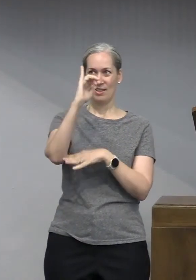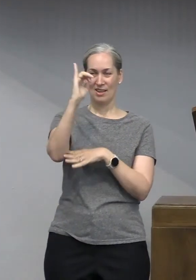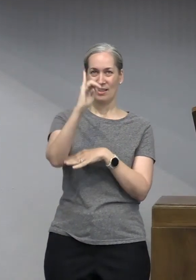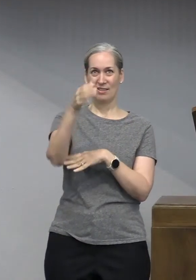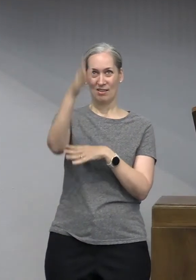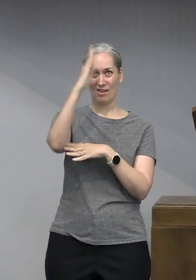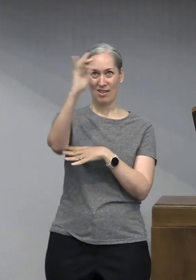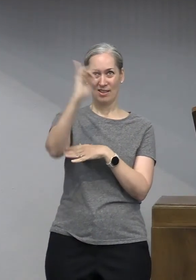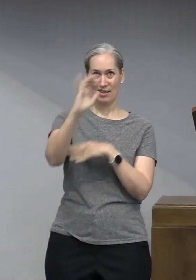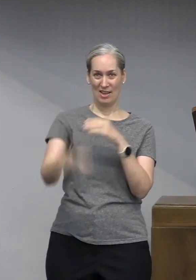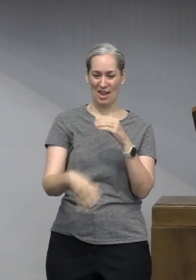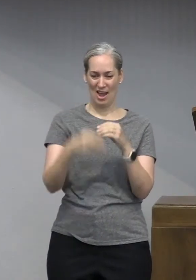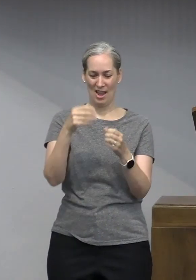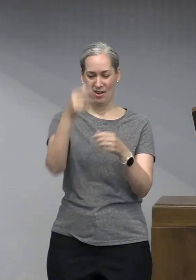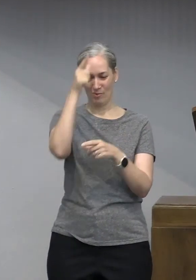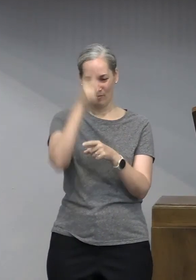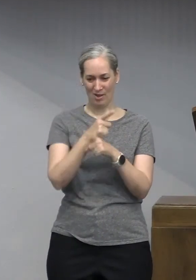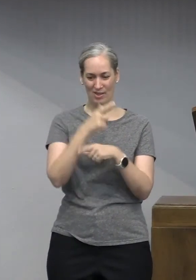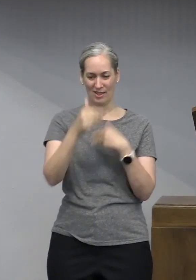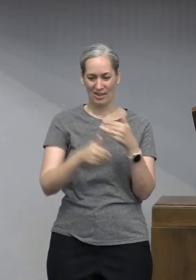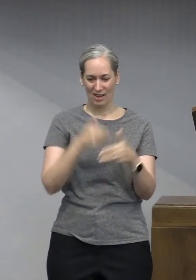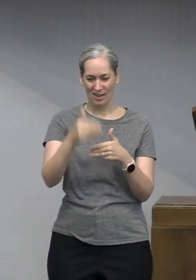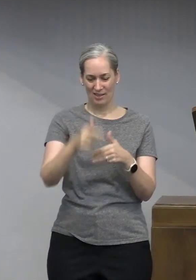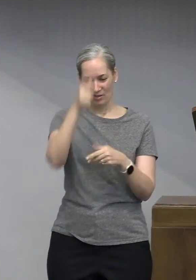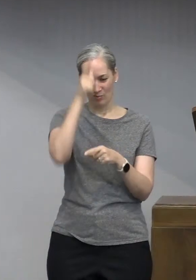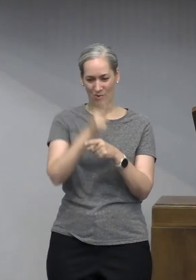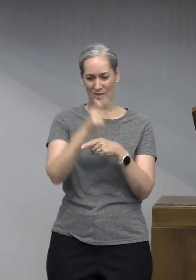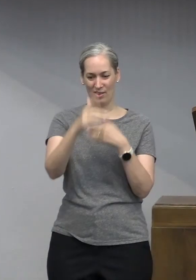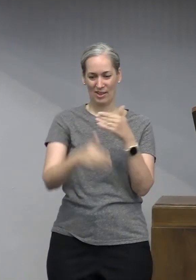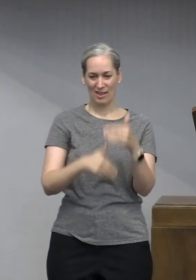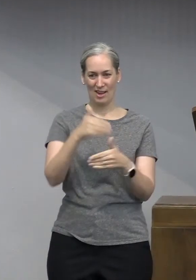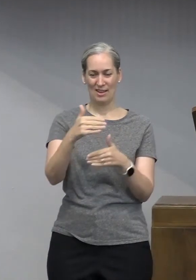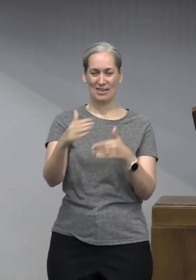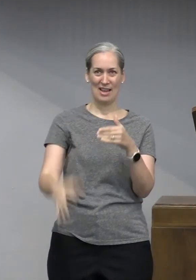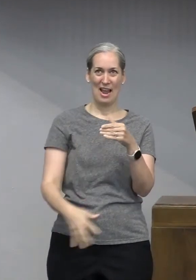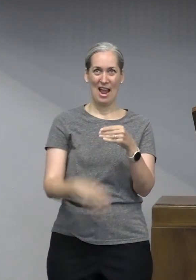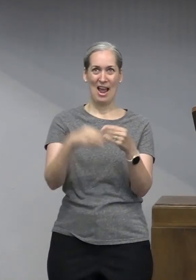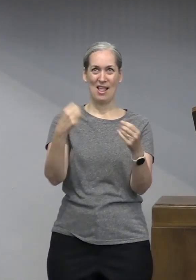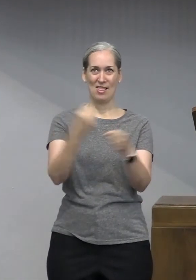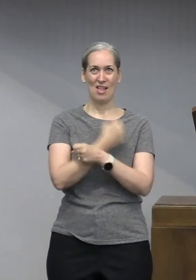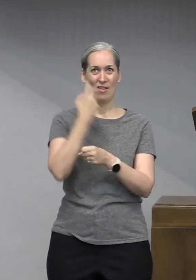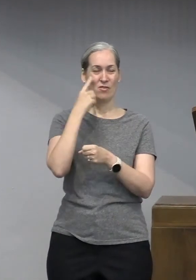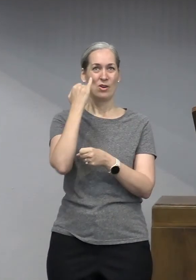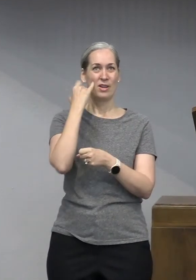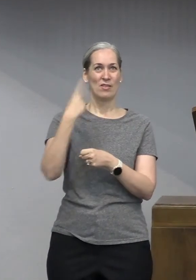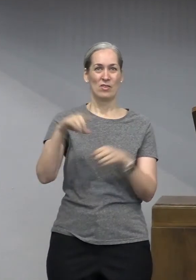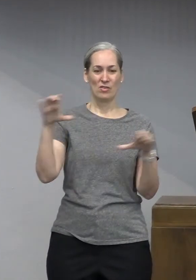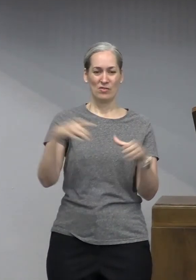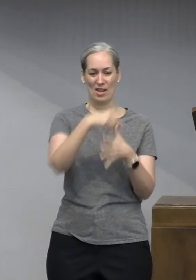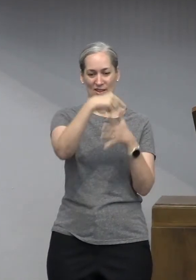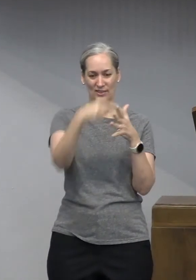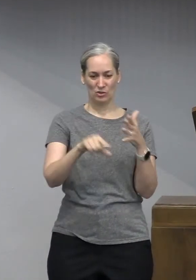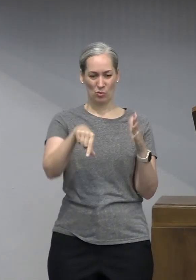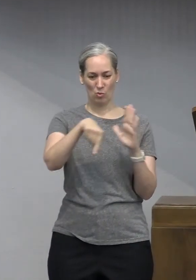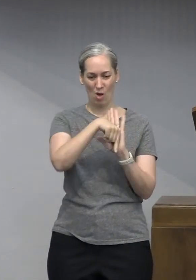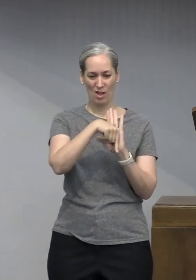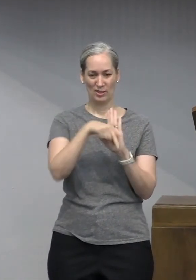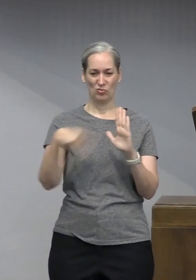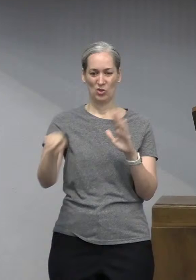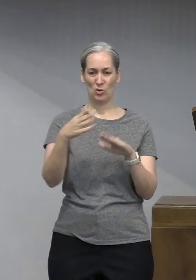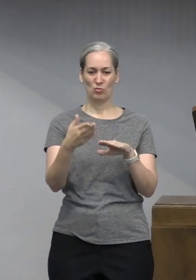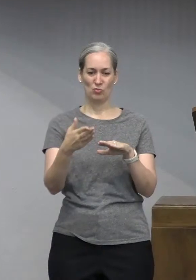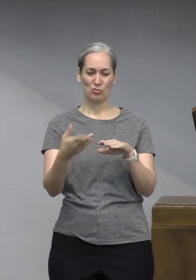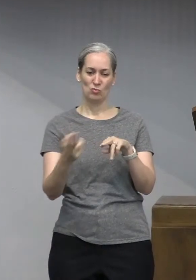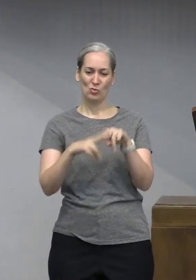to godliness, brotherly kindness, and to brotherly kindness, love. For if you possess these qualities in increasing